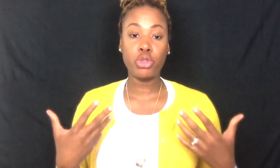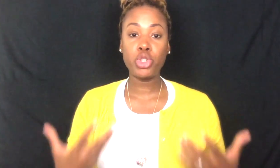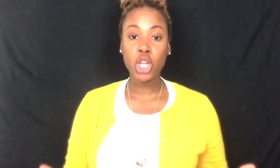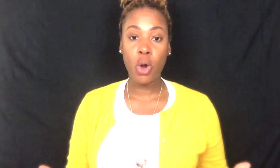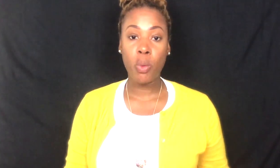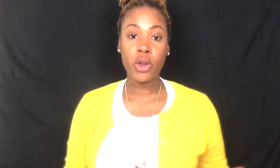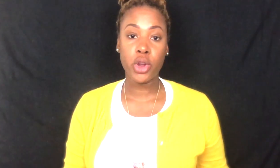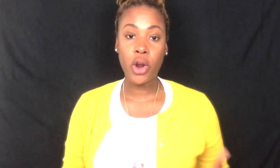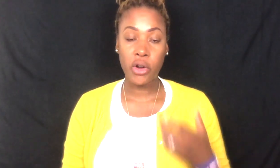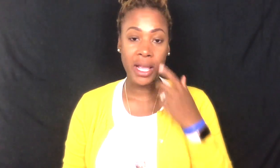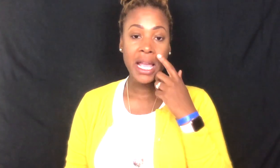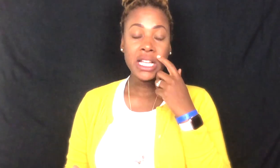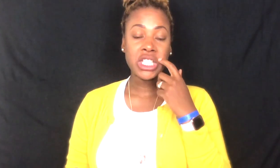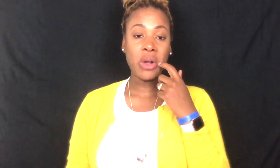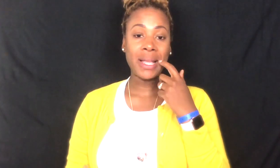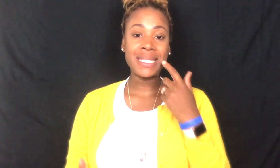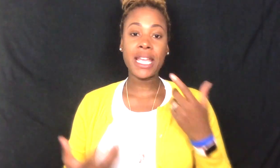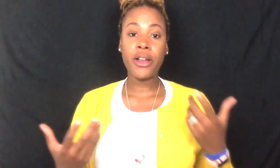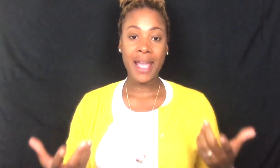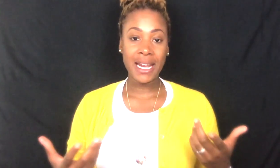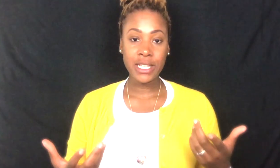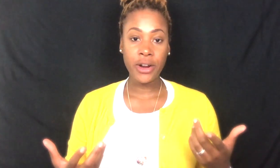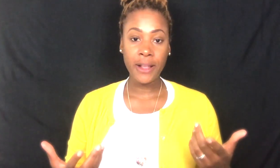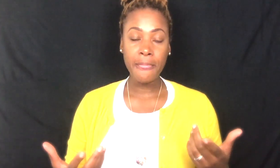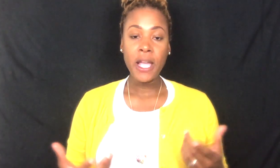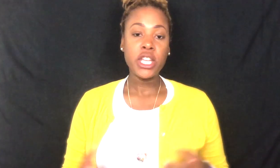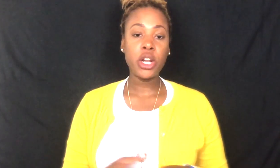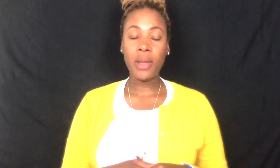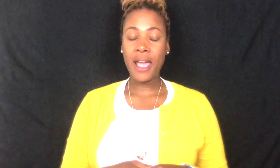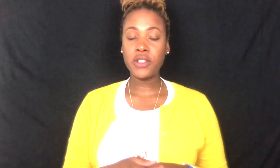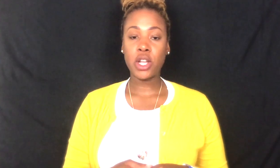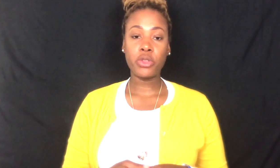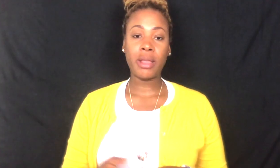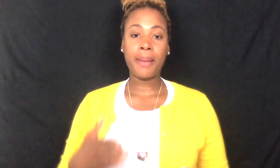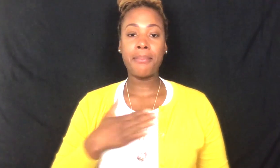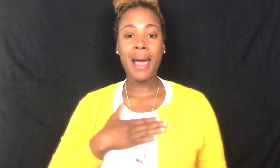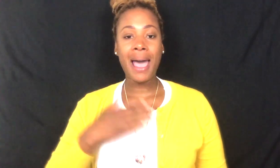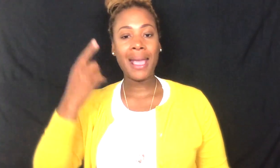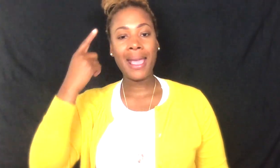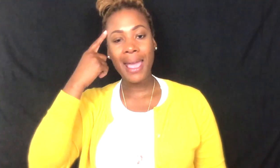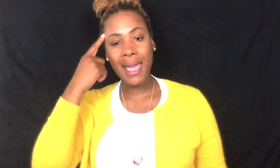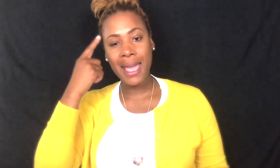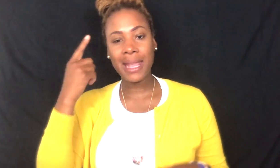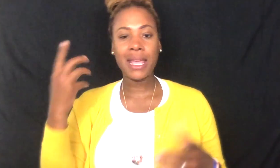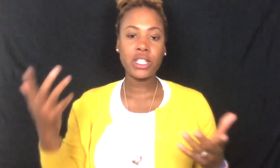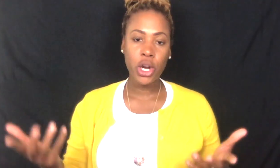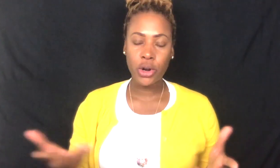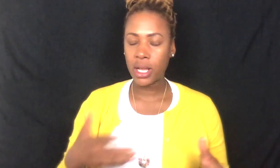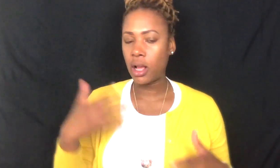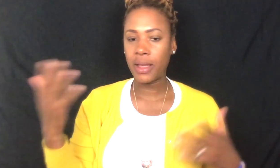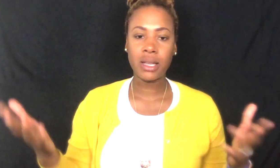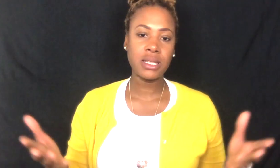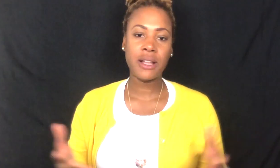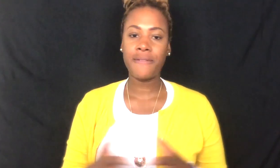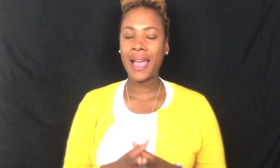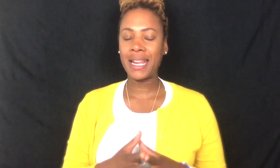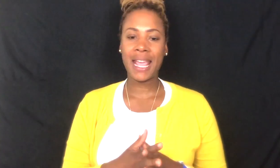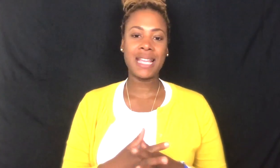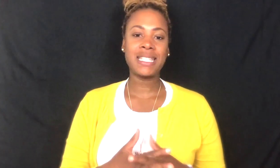show where you're hurting. So let's say your head is hurting. You don't have to go through like my head is hurting, all that good stuff. Not in ASL,